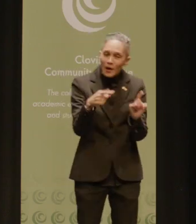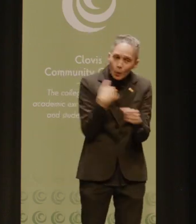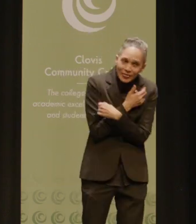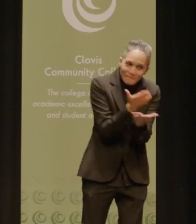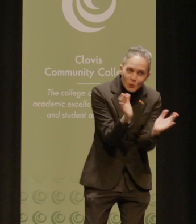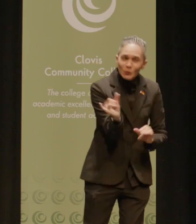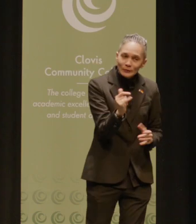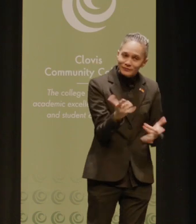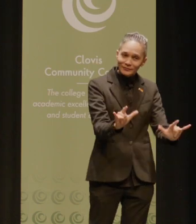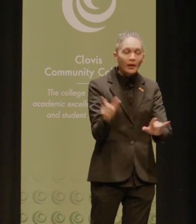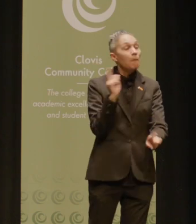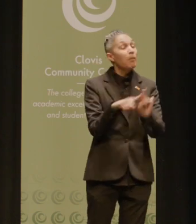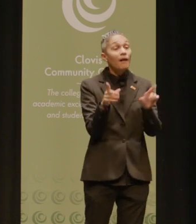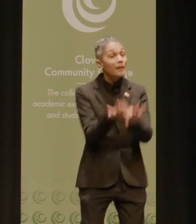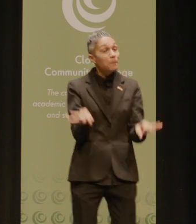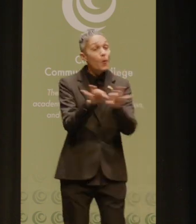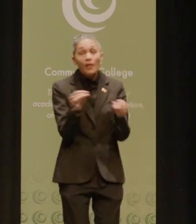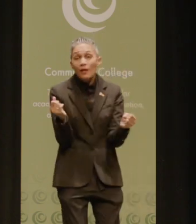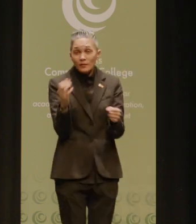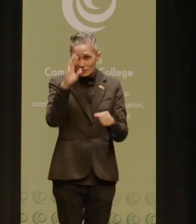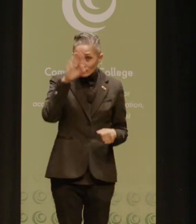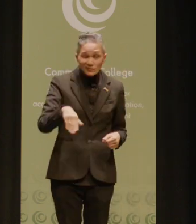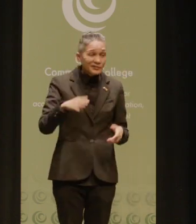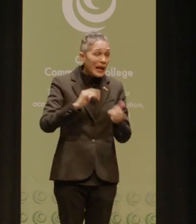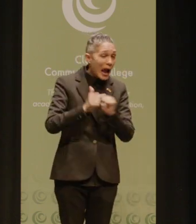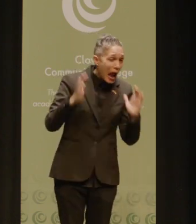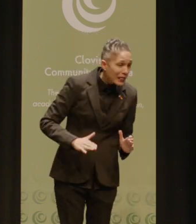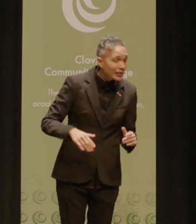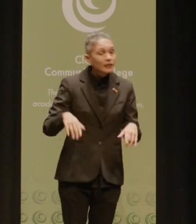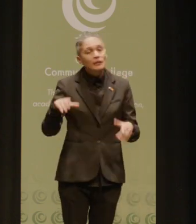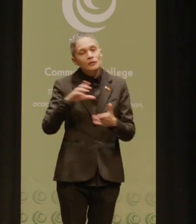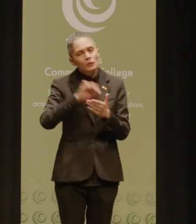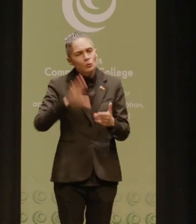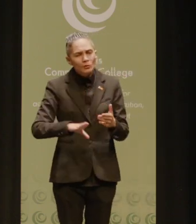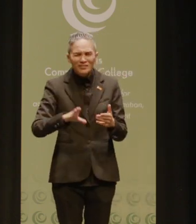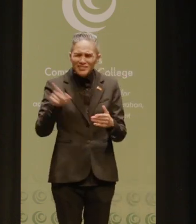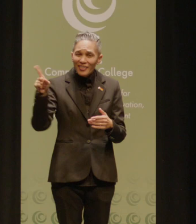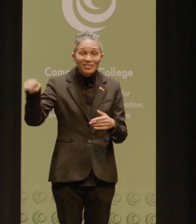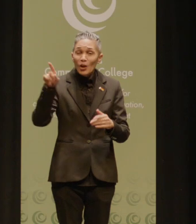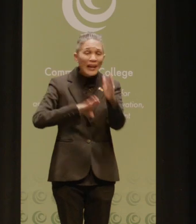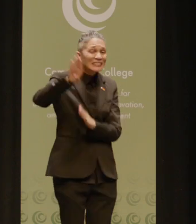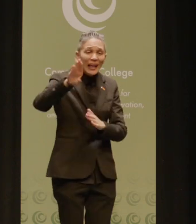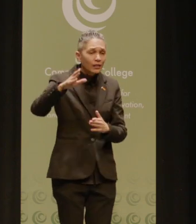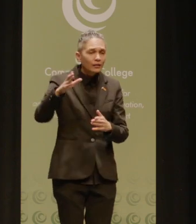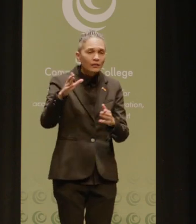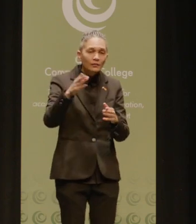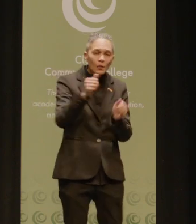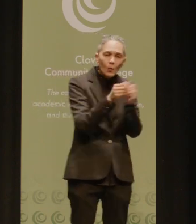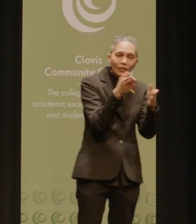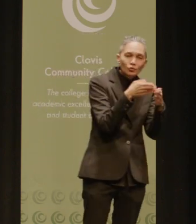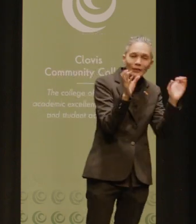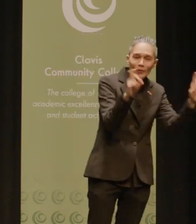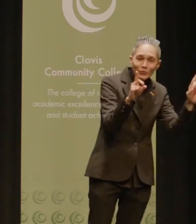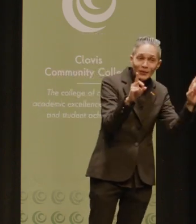too. But what we also know is that our athletes and our students, they're excelling in the general education as well.